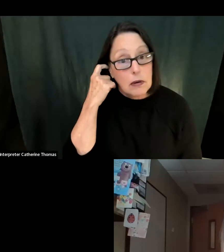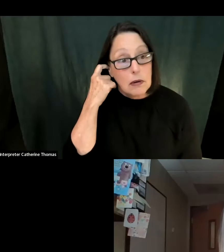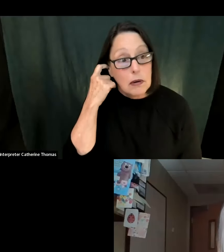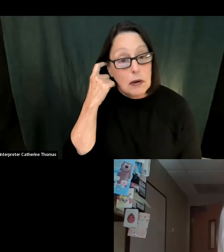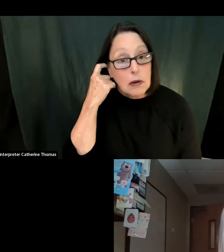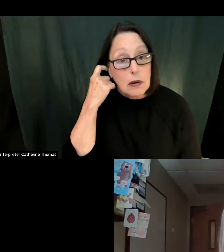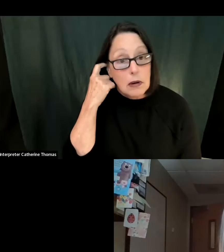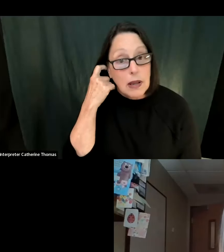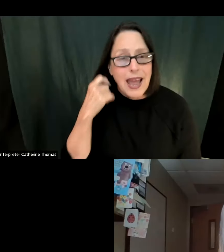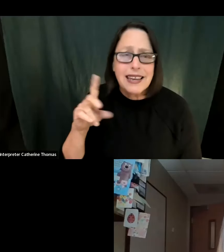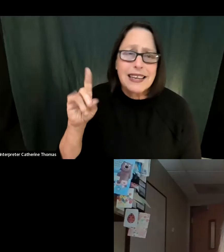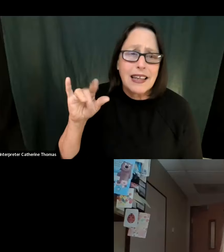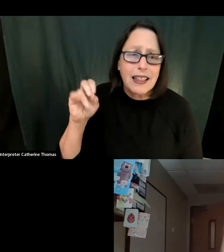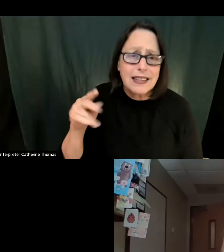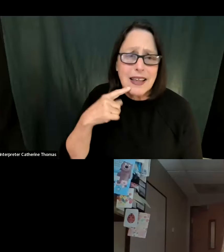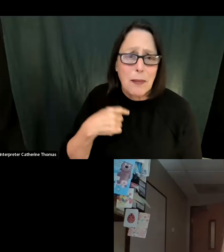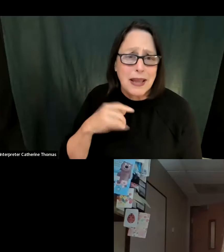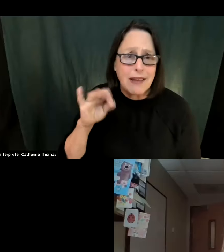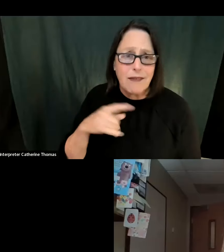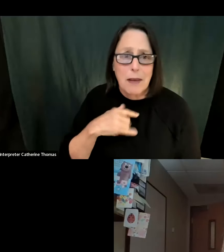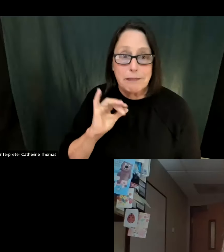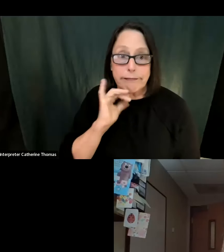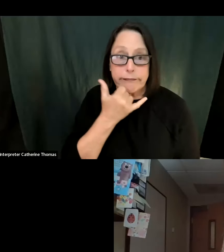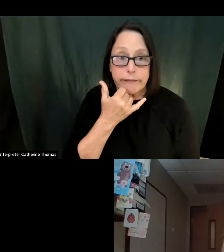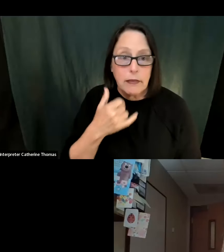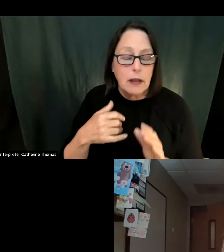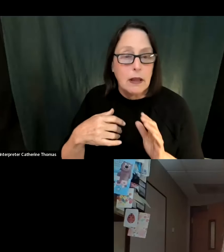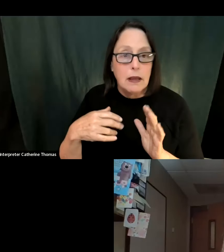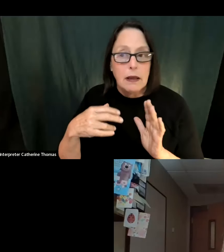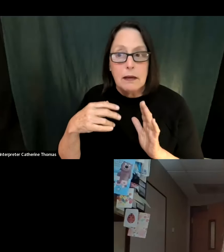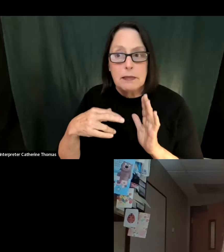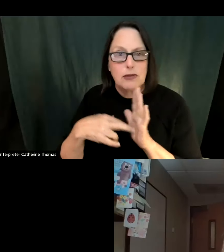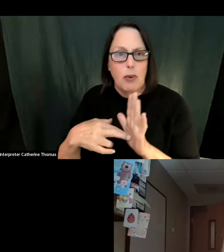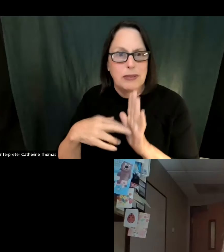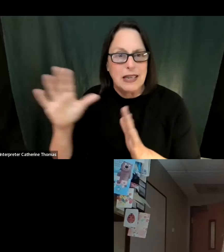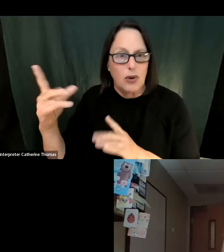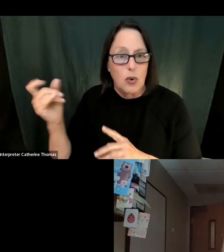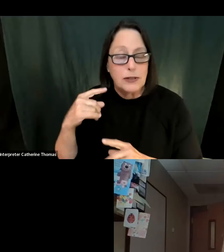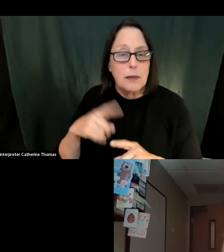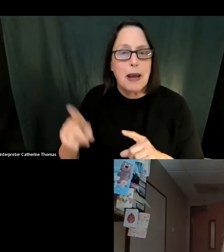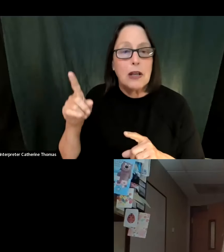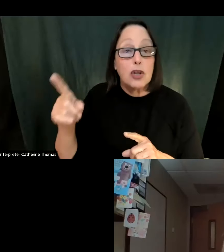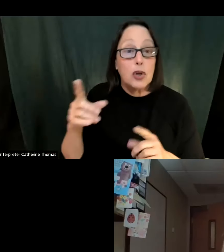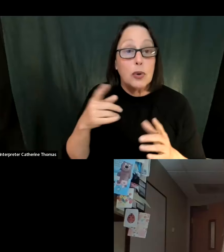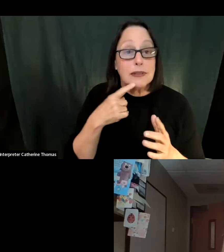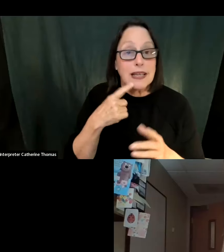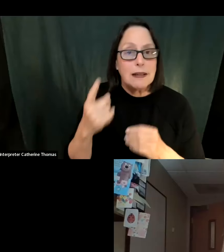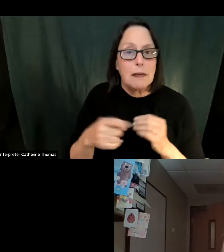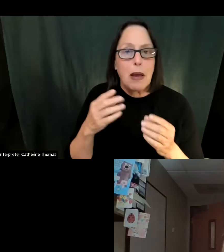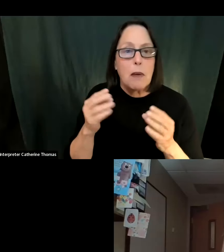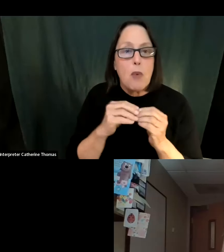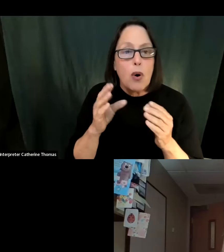and Dylan, please correct me if I'm misrepresenting the question, but I understood it as broader than